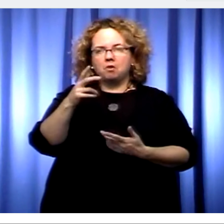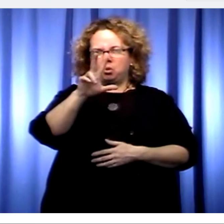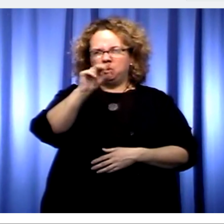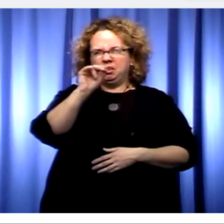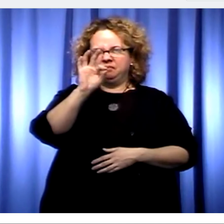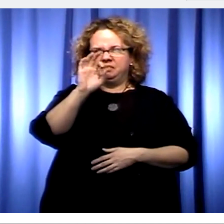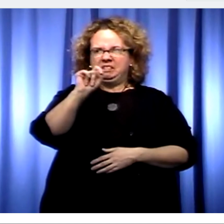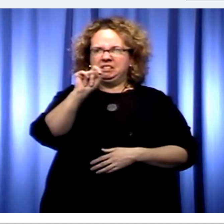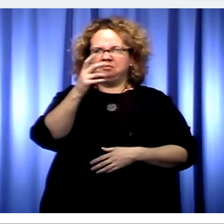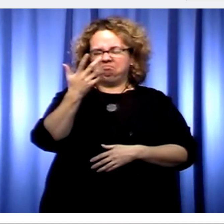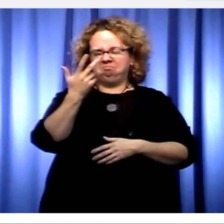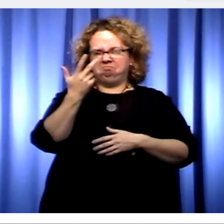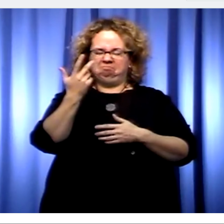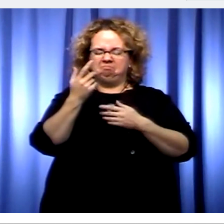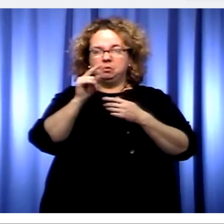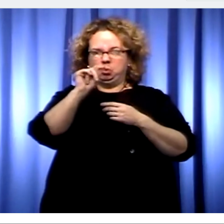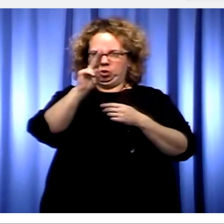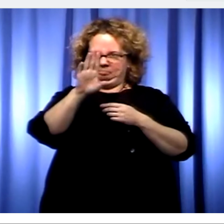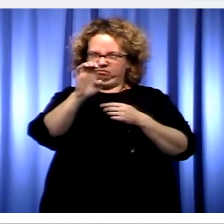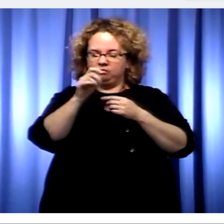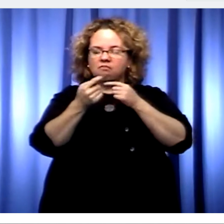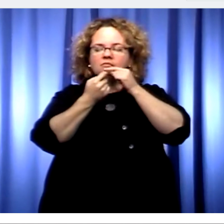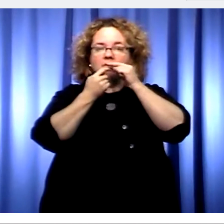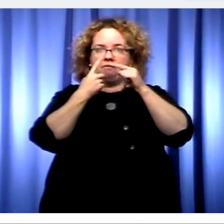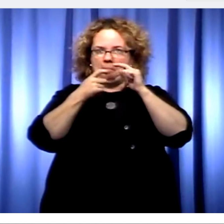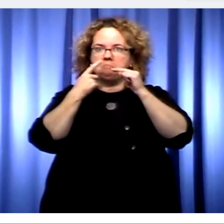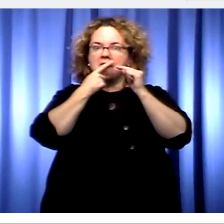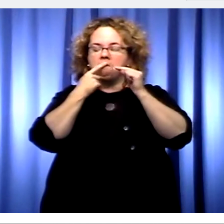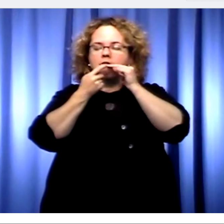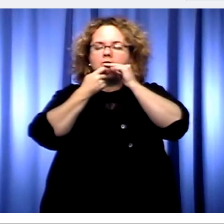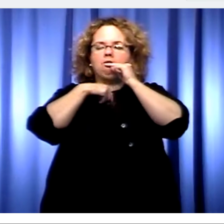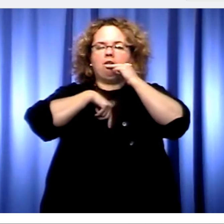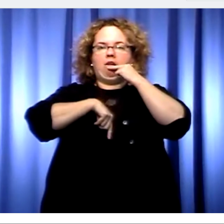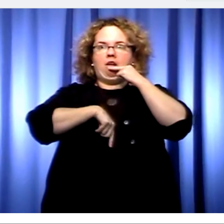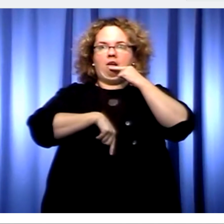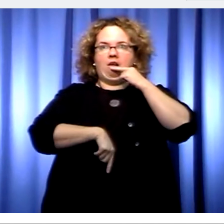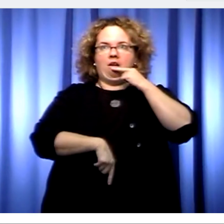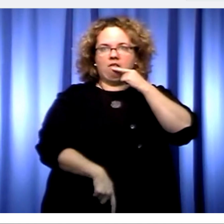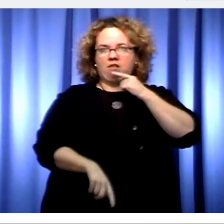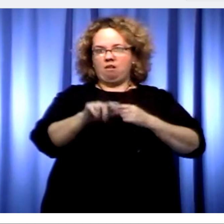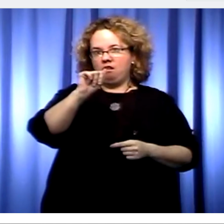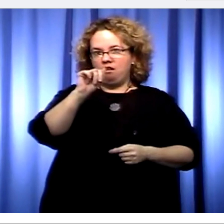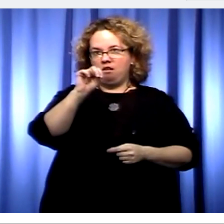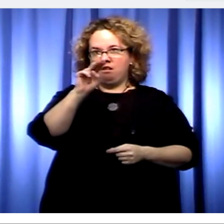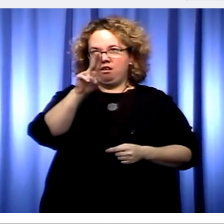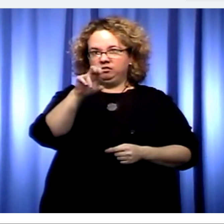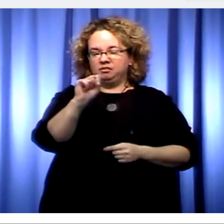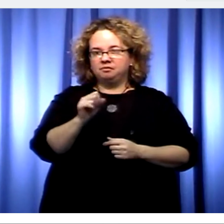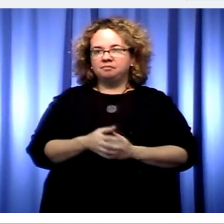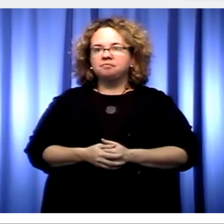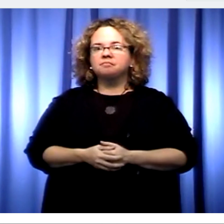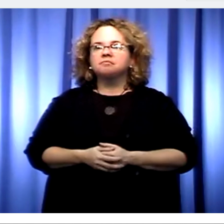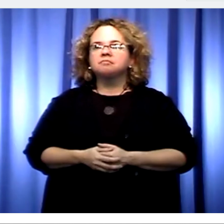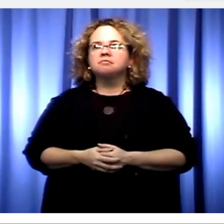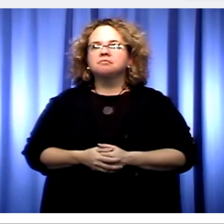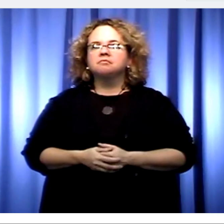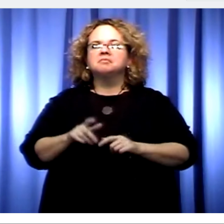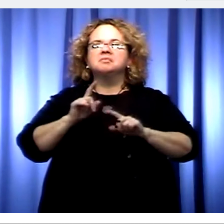So there's two different tracts, and sometimes it's called the atrial tract. And this is the food that goes through your